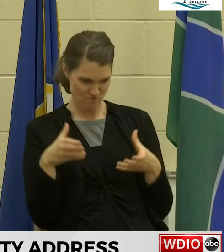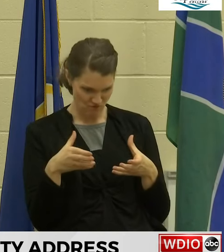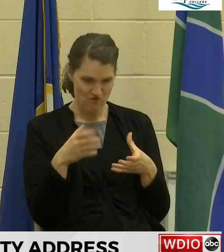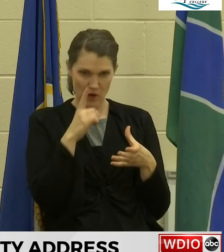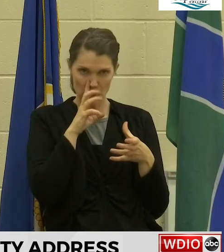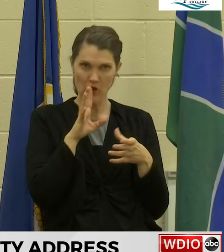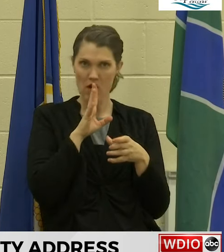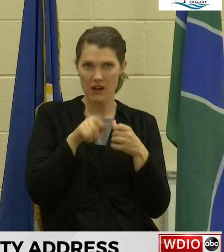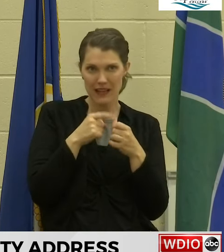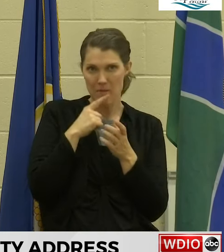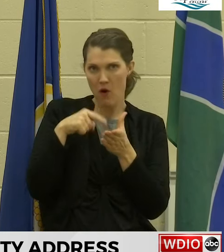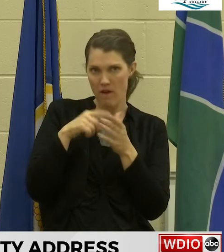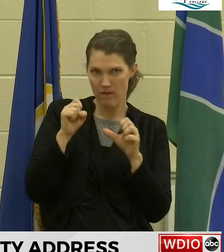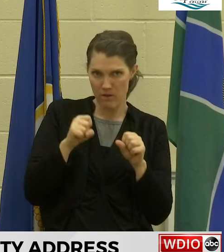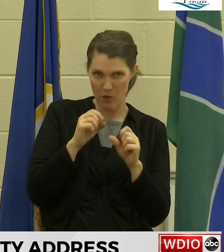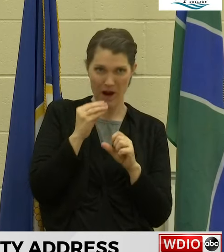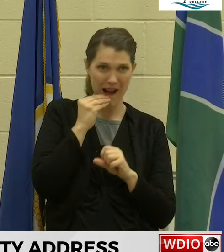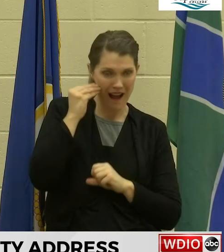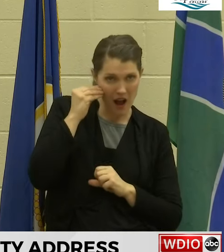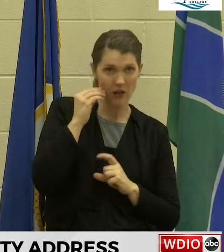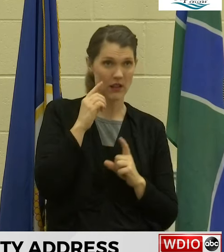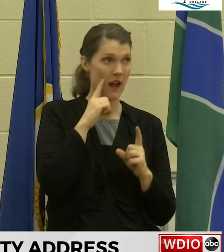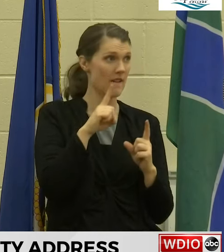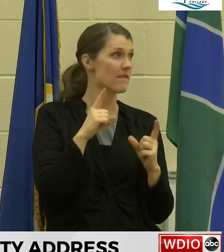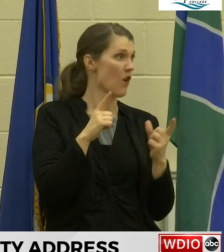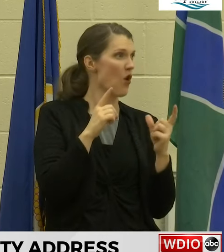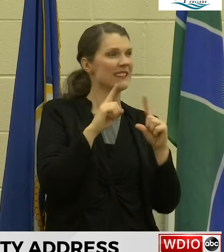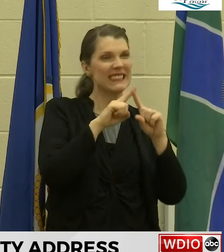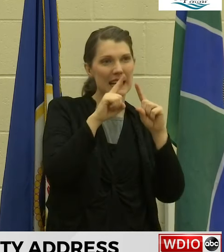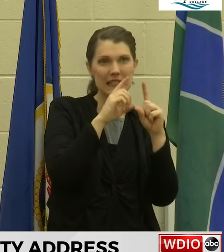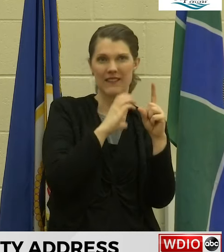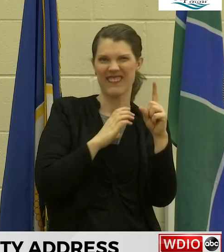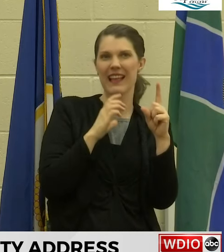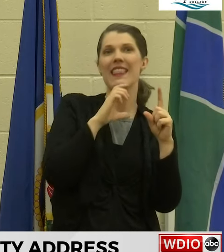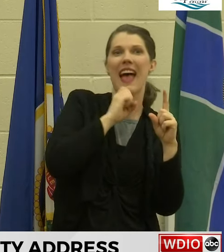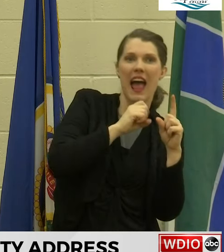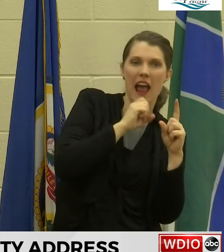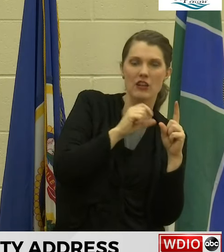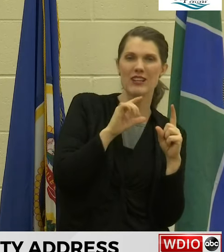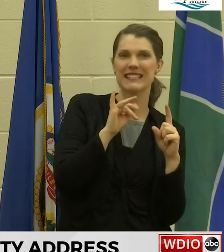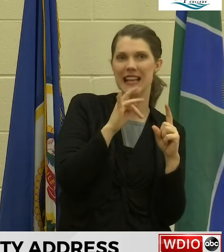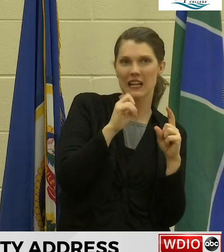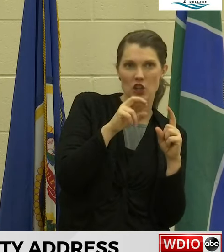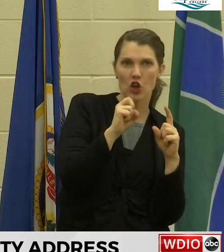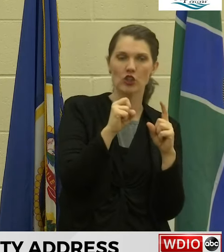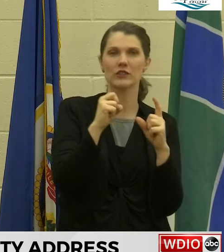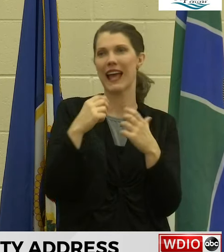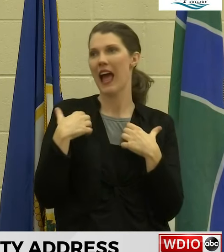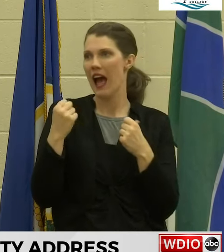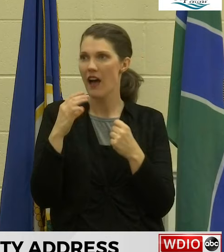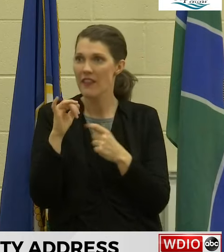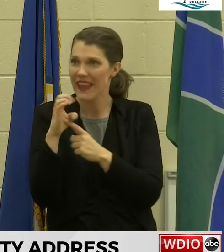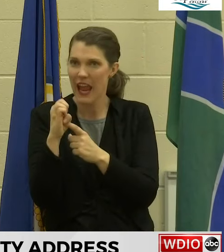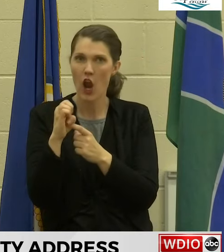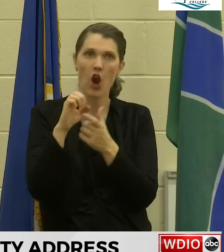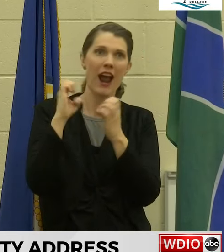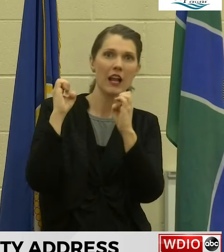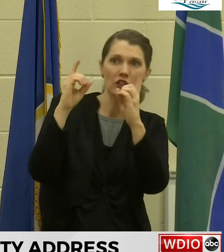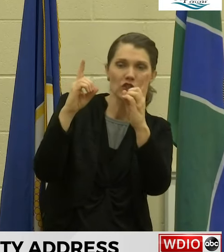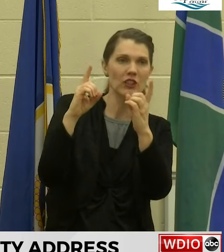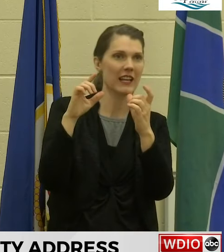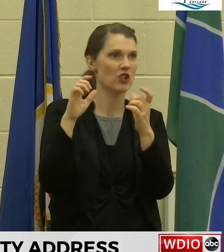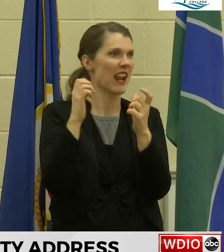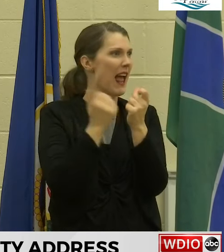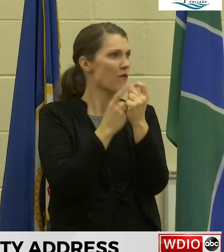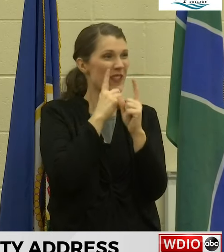on allies from the healthcare, business, county, and aging sectors, all who are impacted in different ways